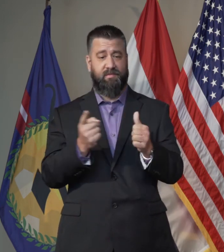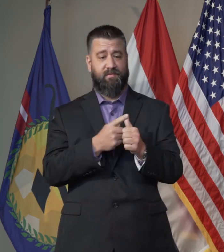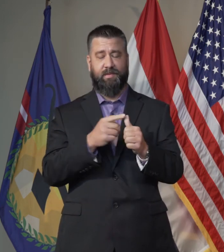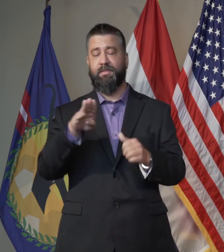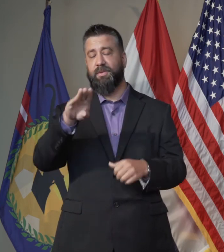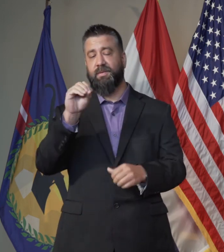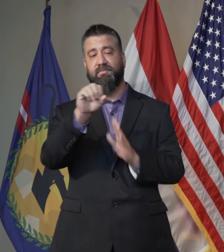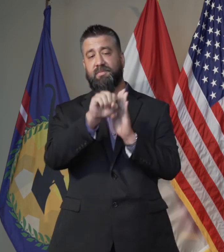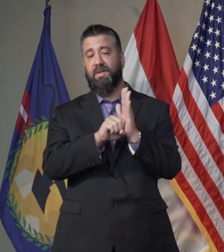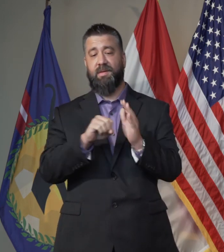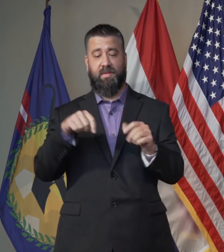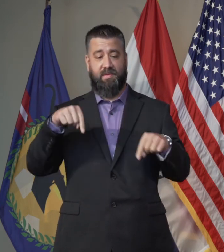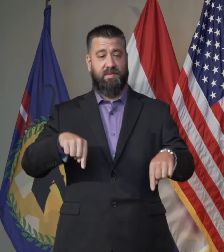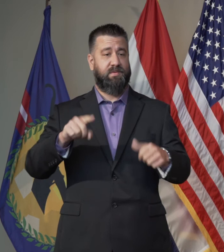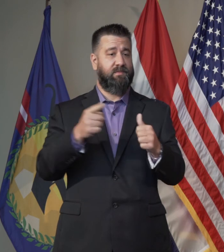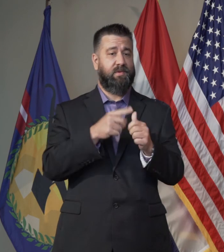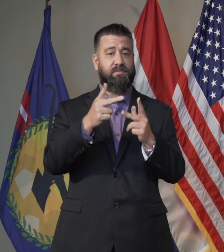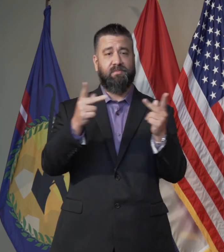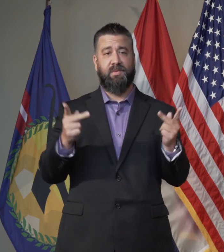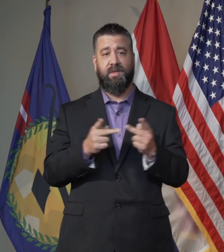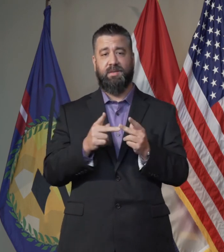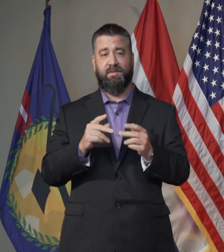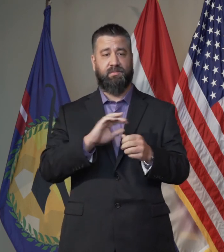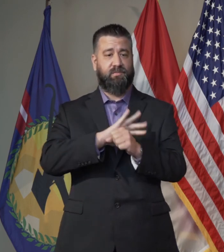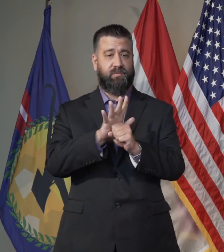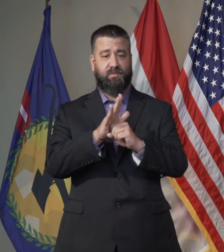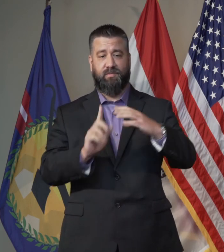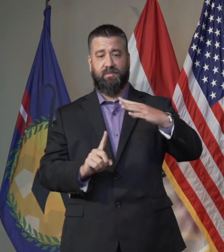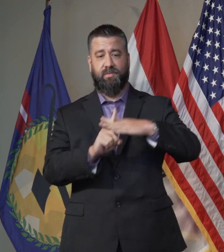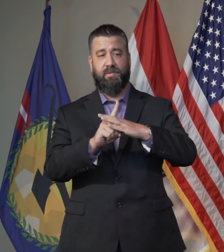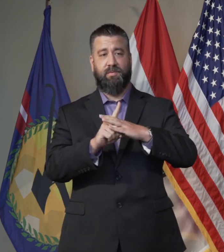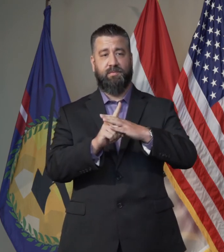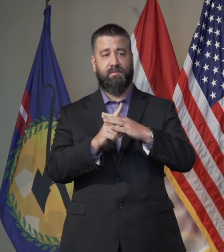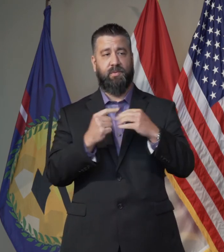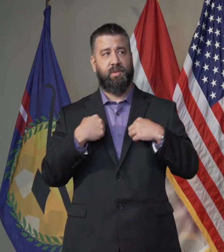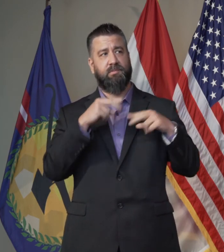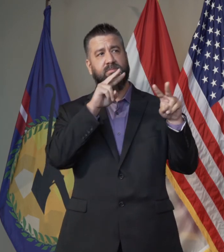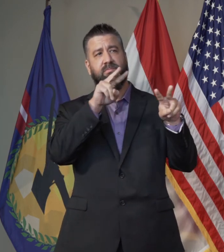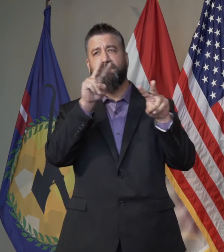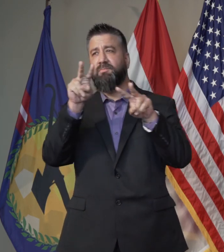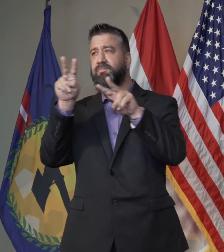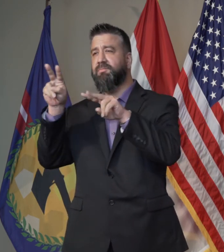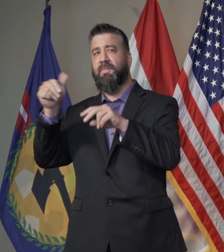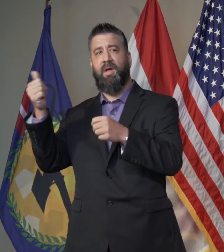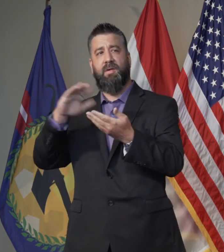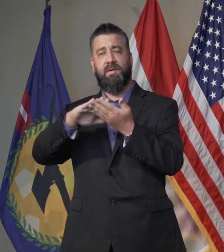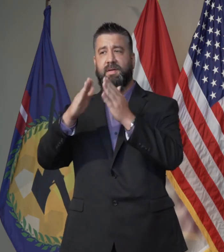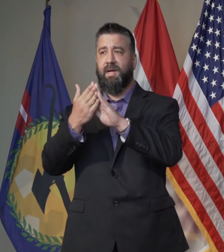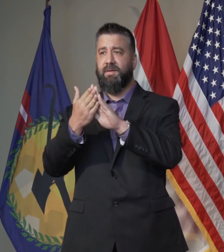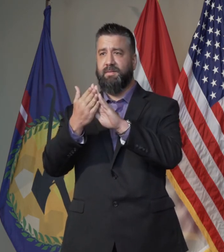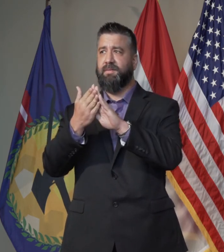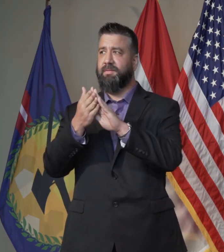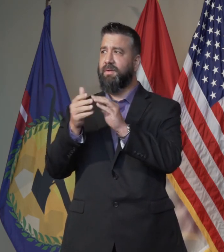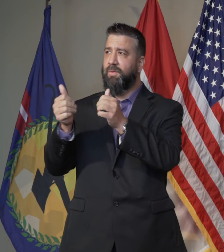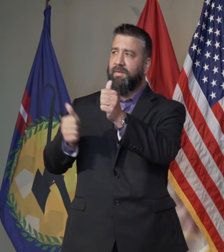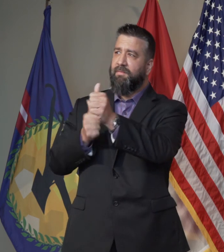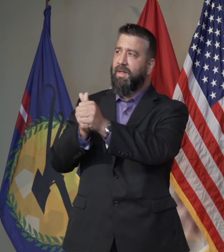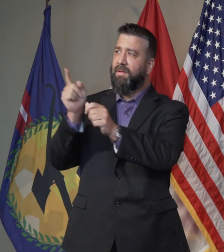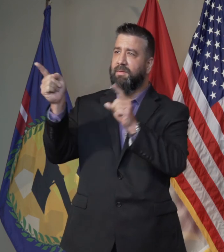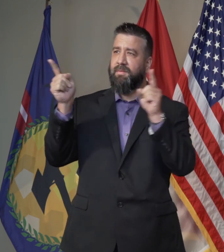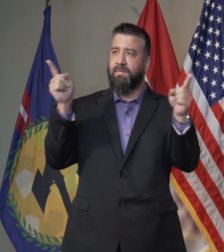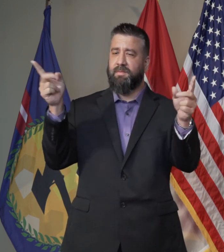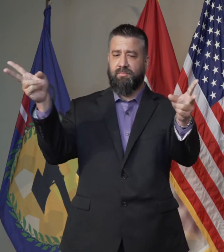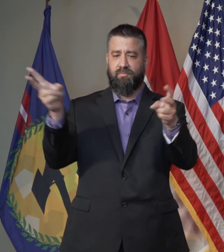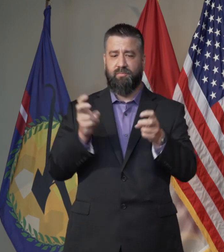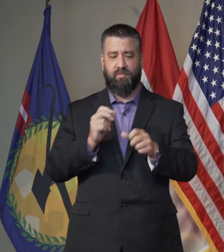We saw what was happening in other parts of the country, and we took measures to protect the health and safety of our county residents.